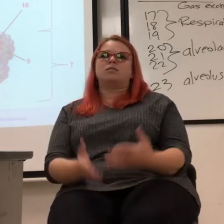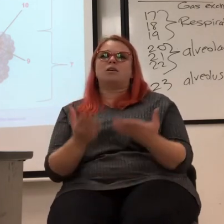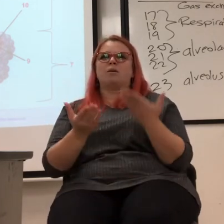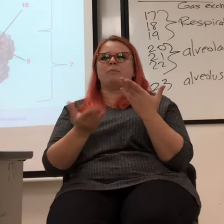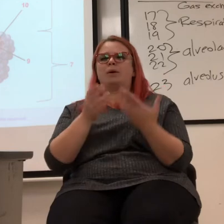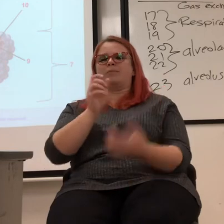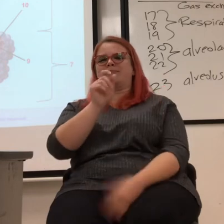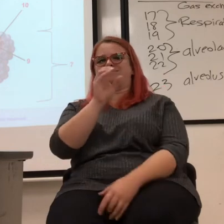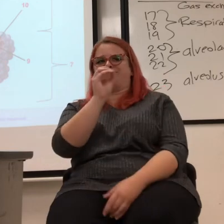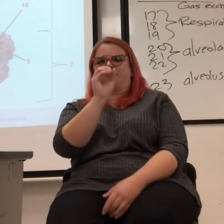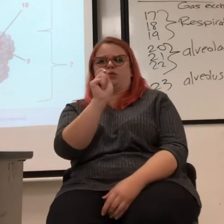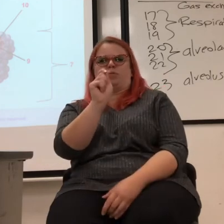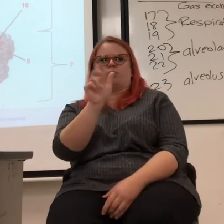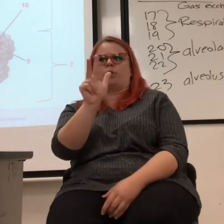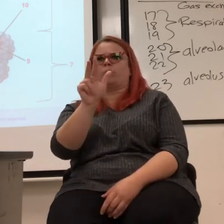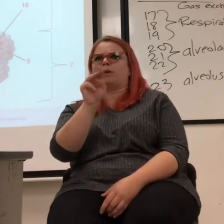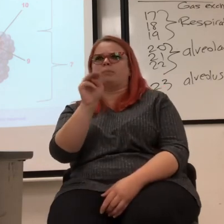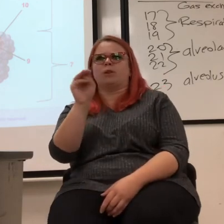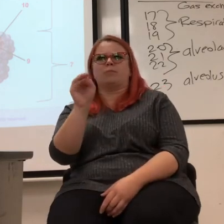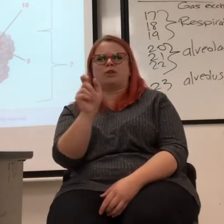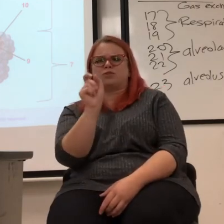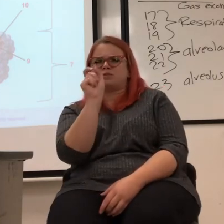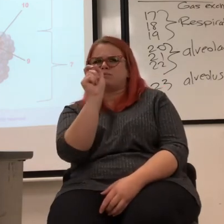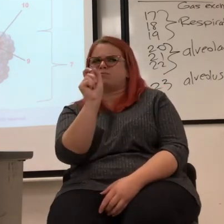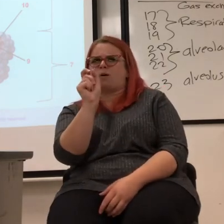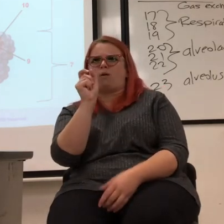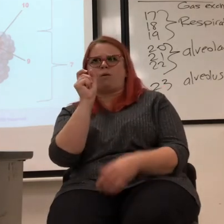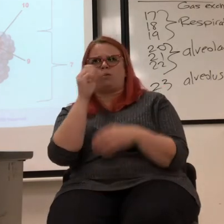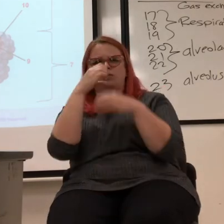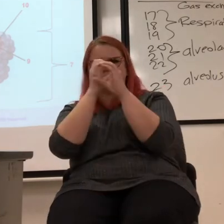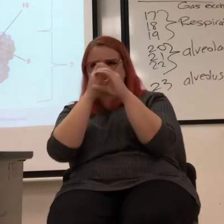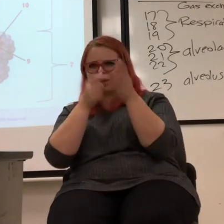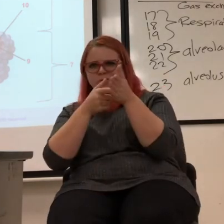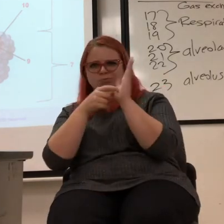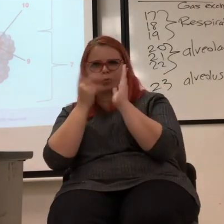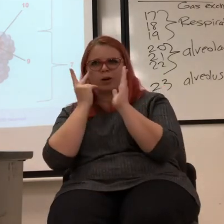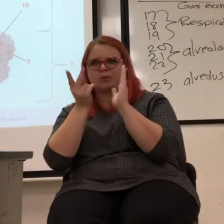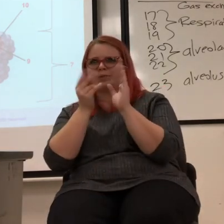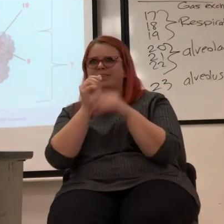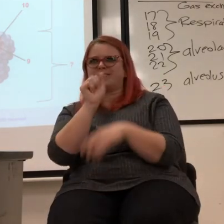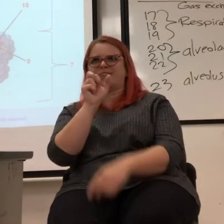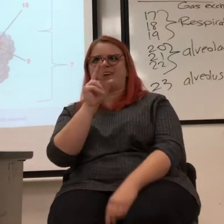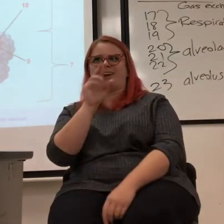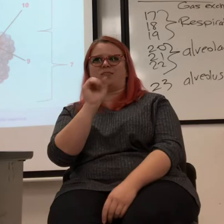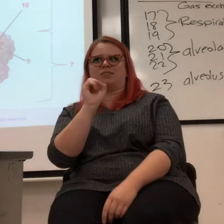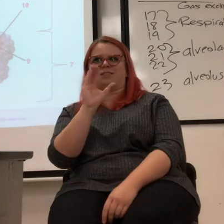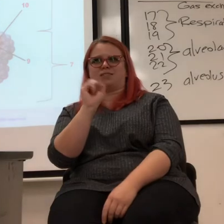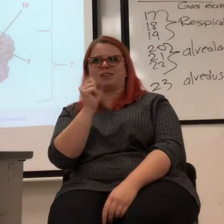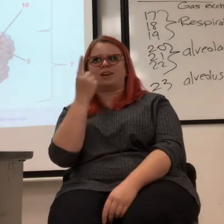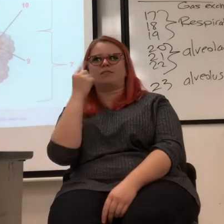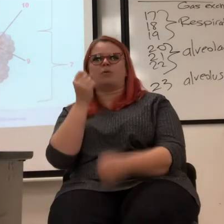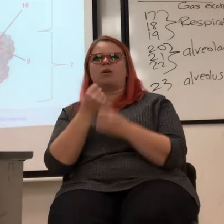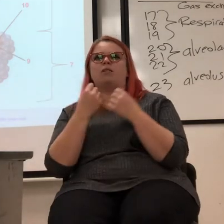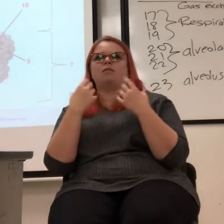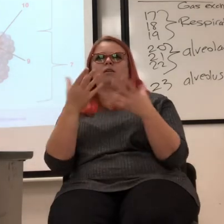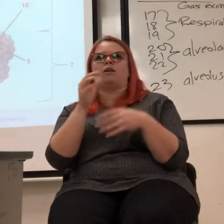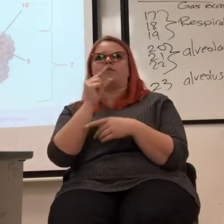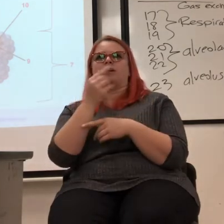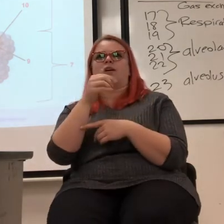0.3 millimeters in diameter. There's a small little microscopic air sacs for lots of gas exchange.